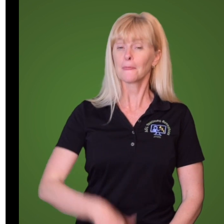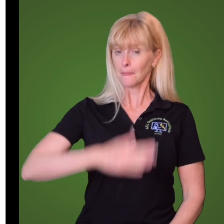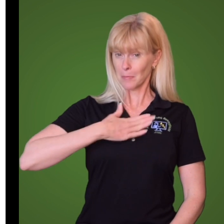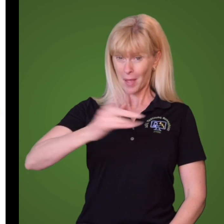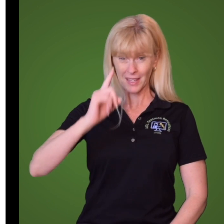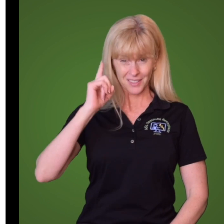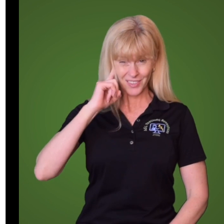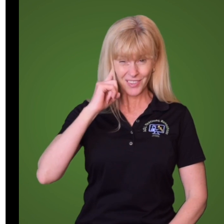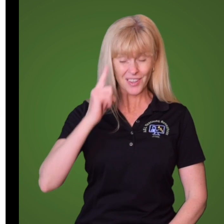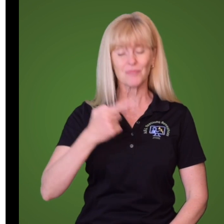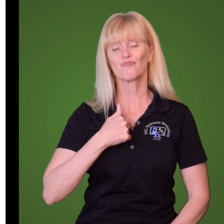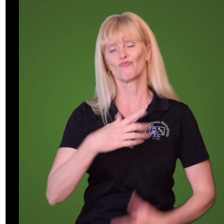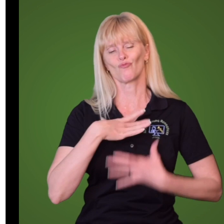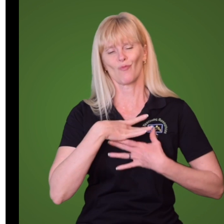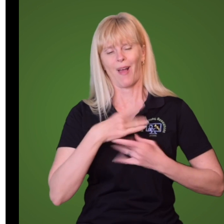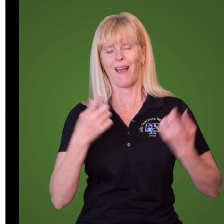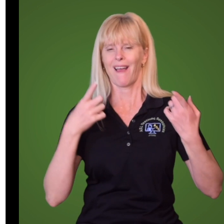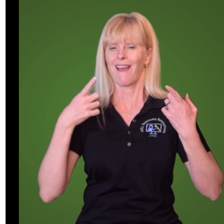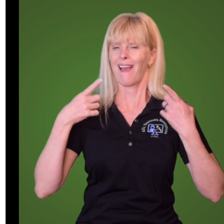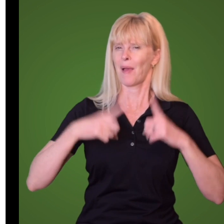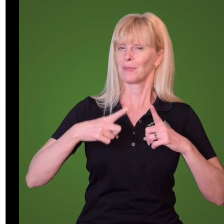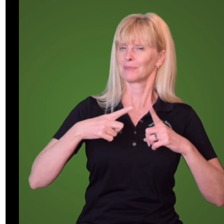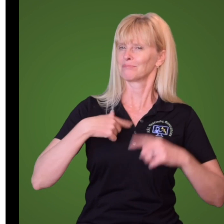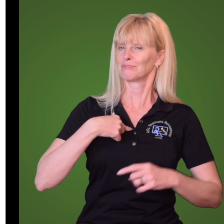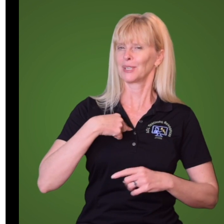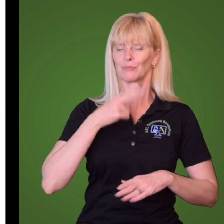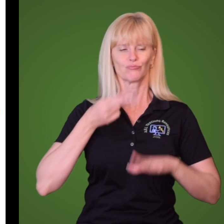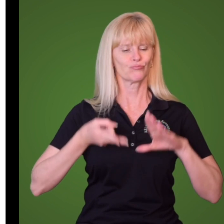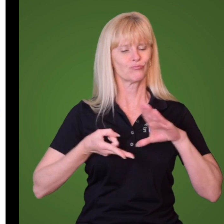I like my ears when I sleep.